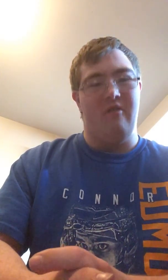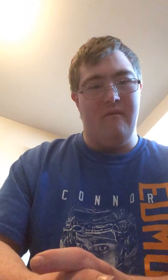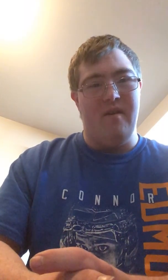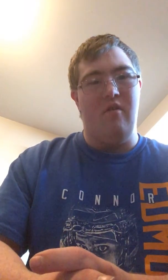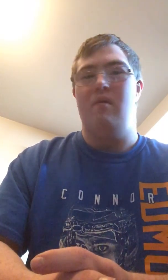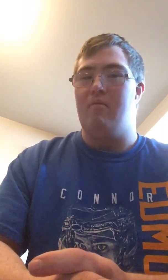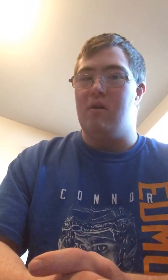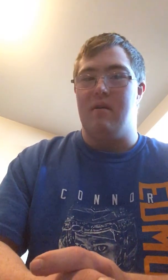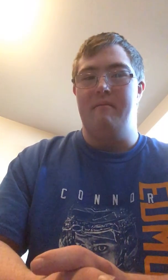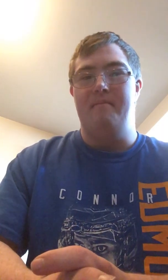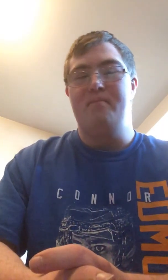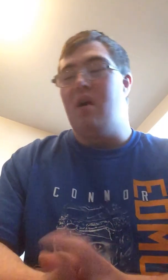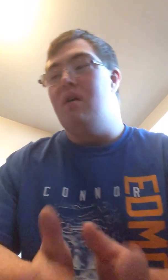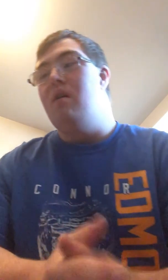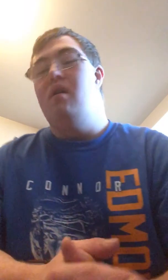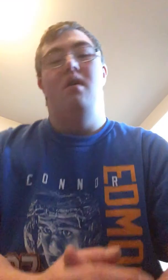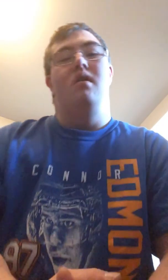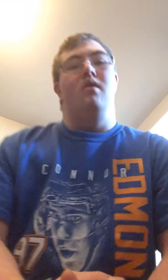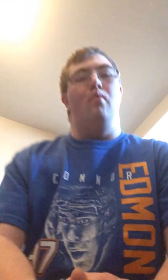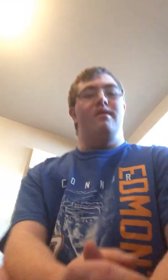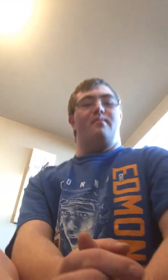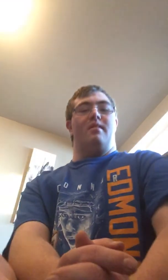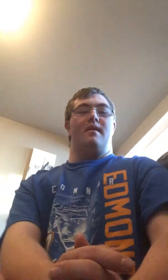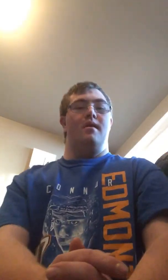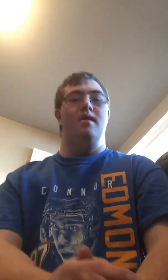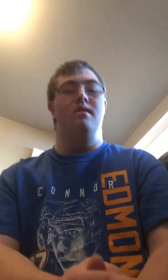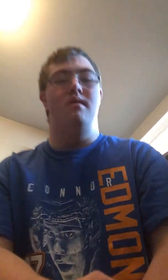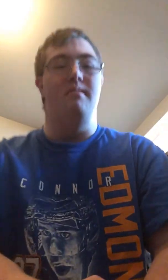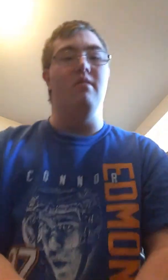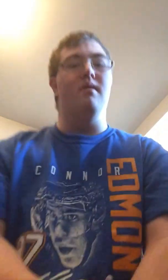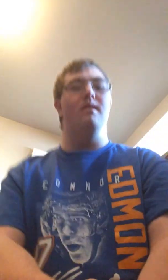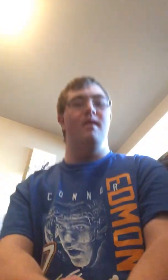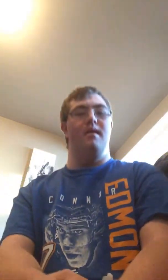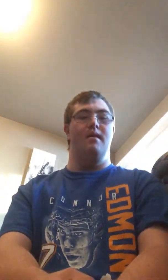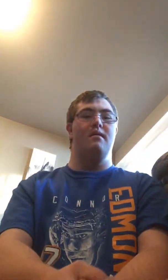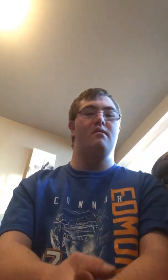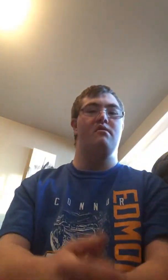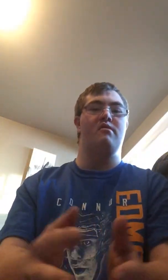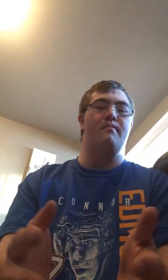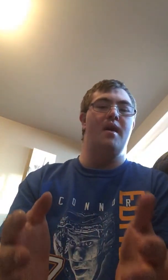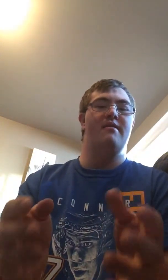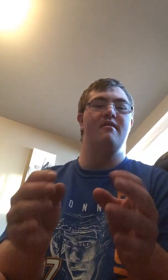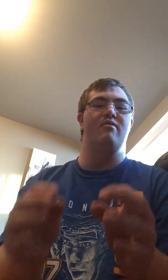blood. What is blood? Blood is basically